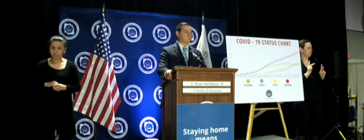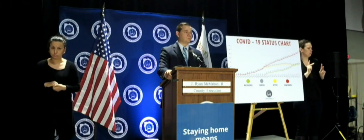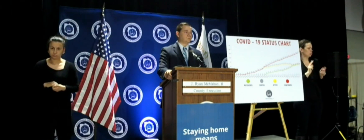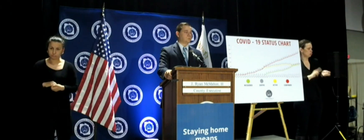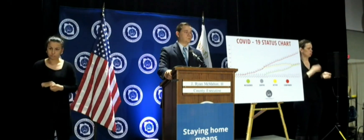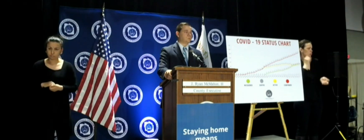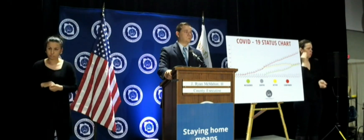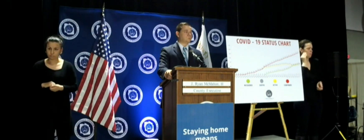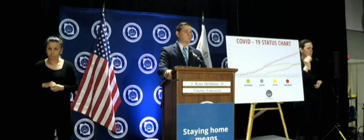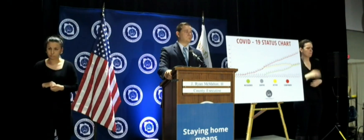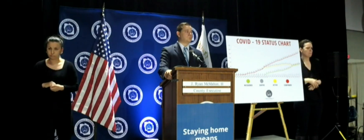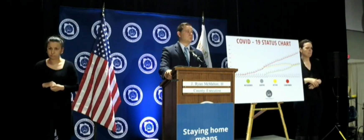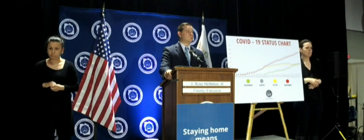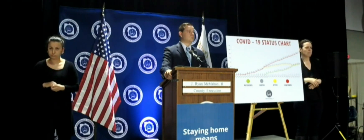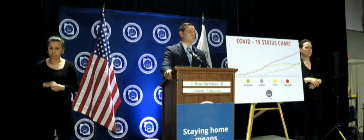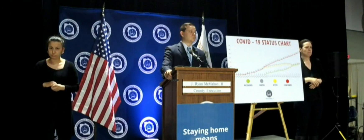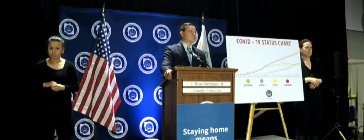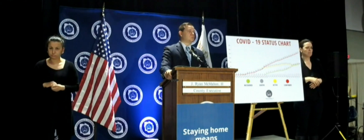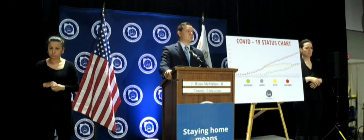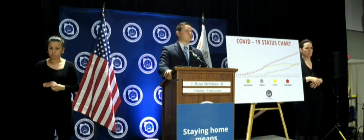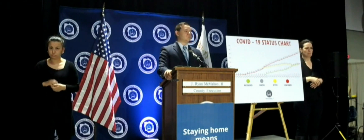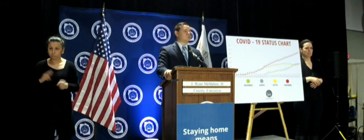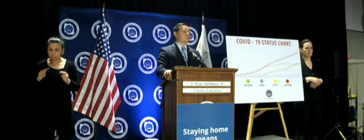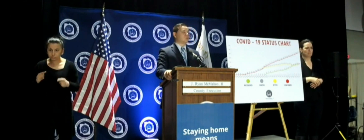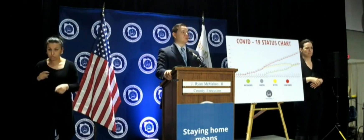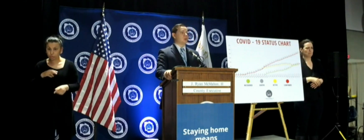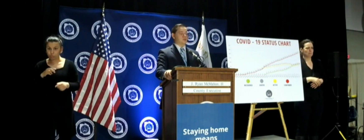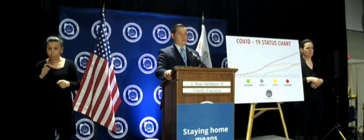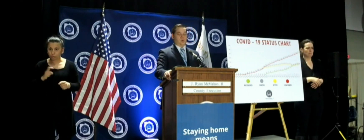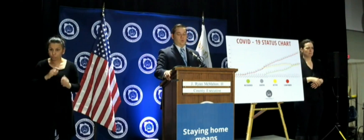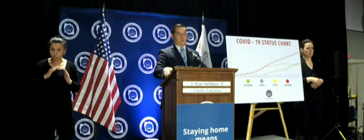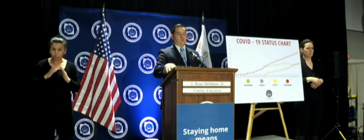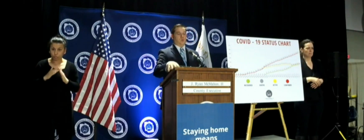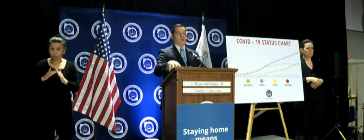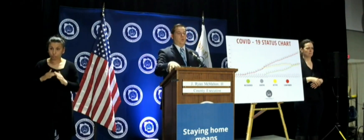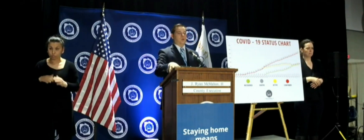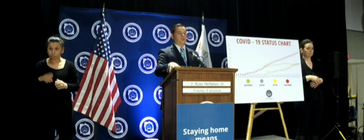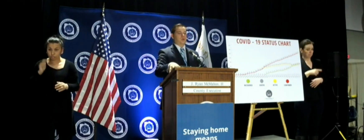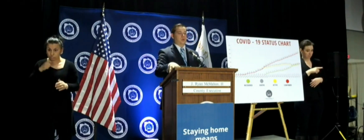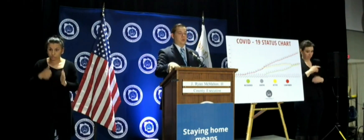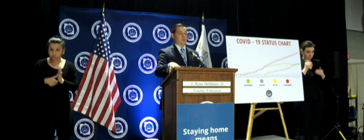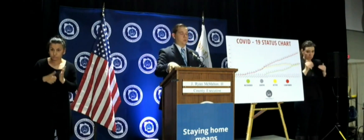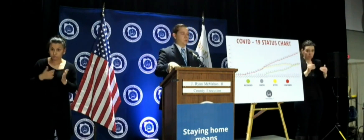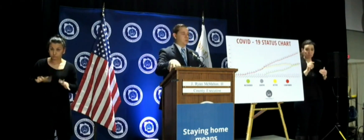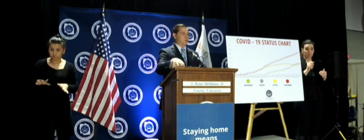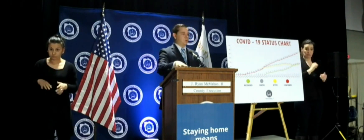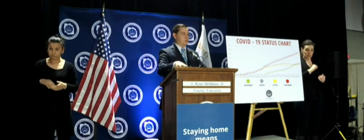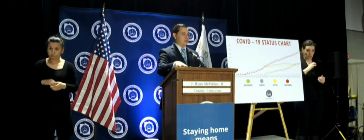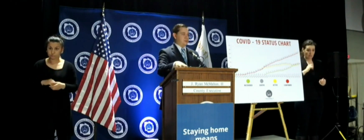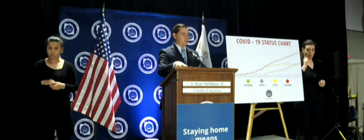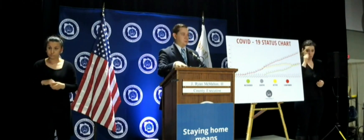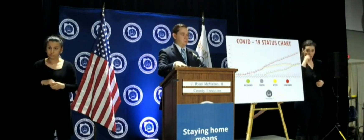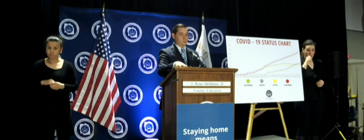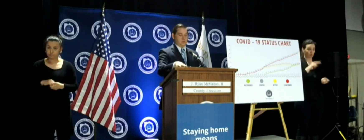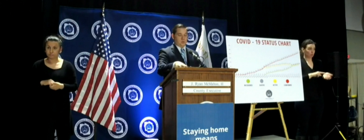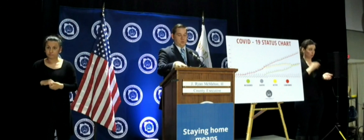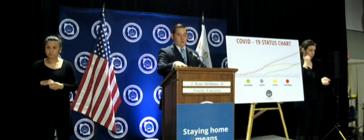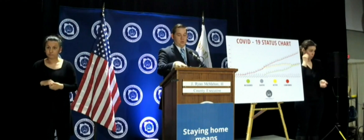nursing home employees to be tested, or is that still? Yes, so what we're doing with nursing home